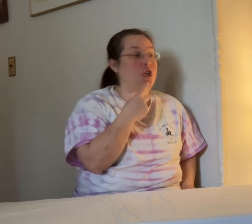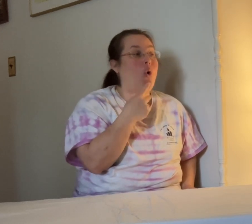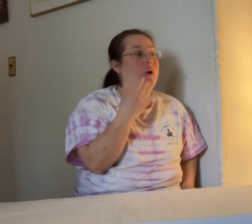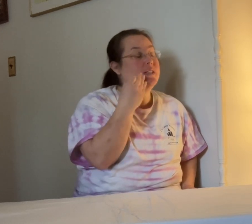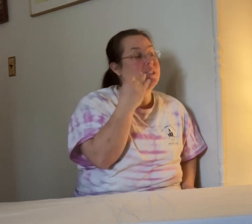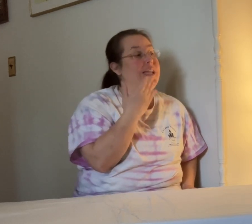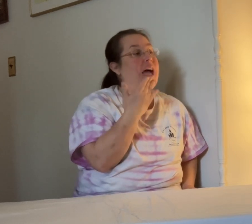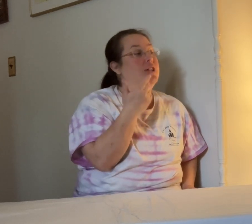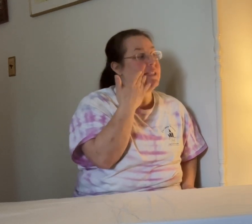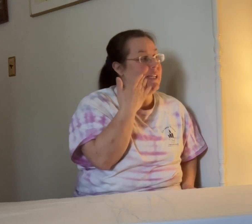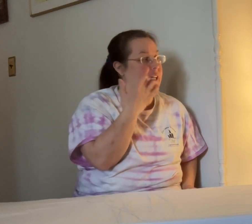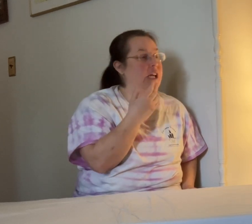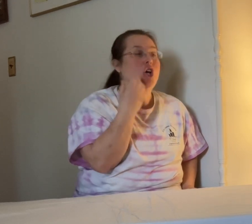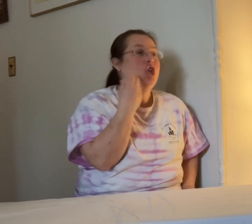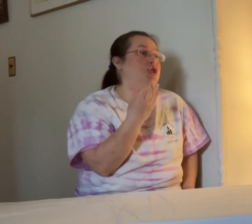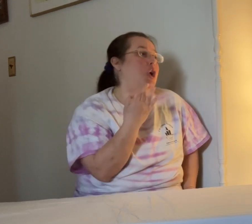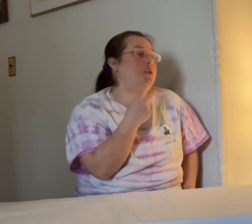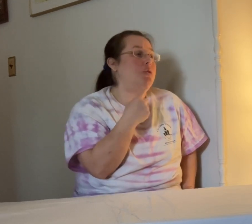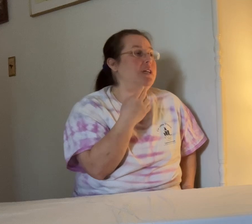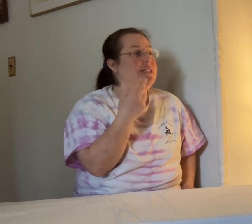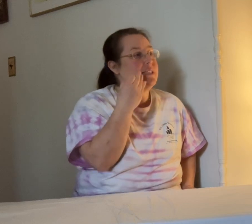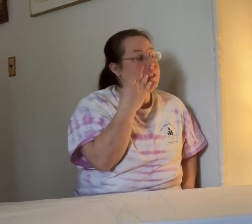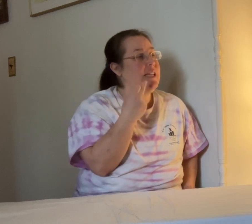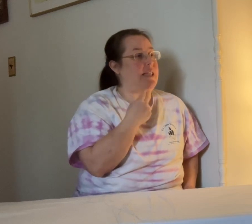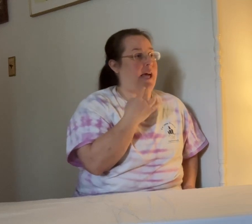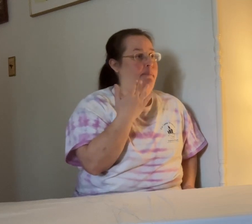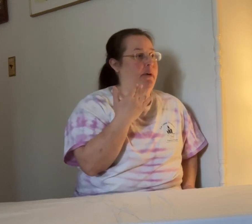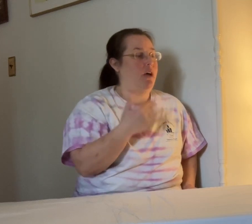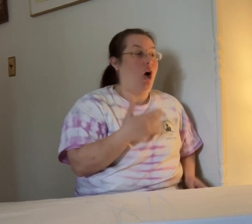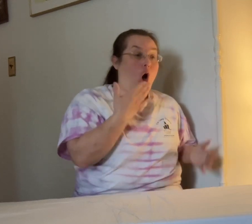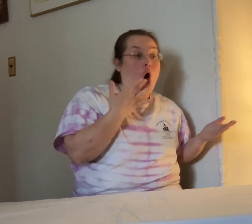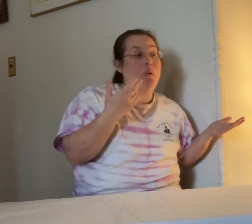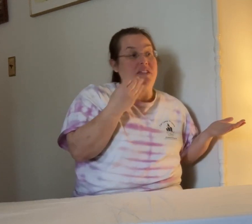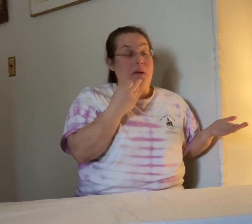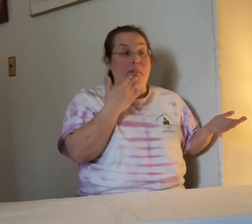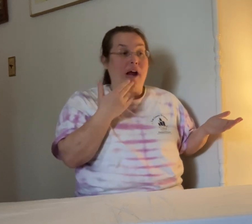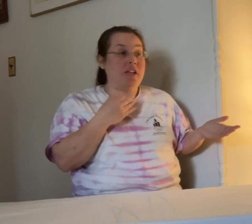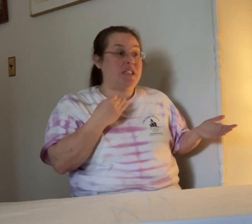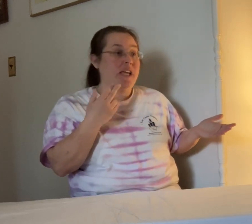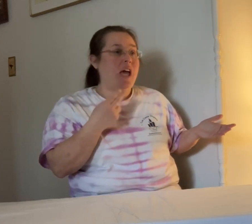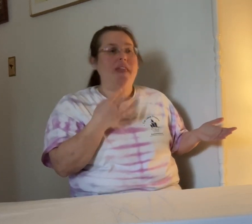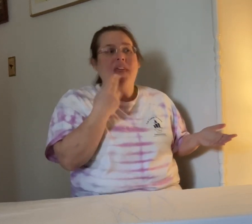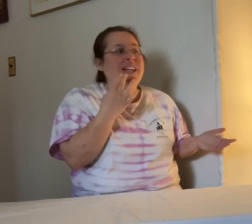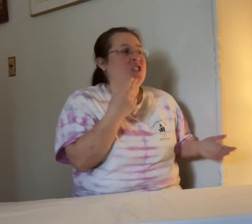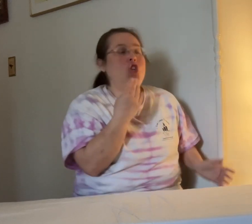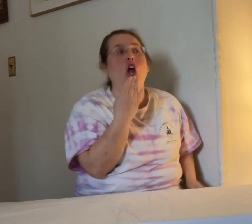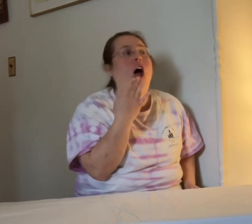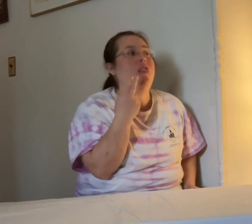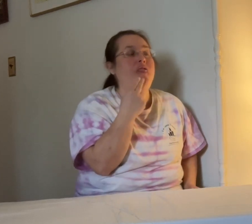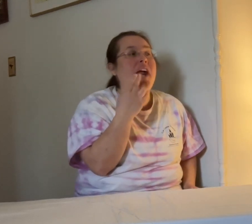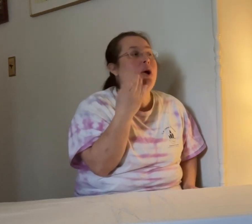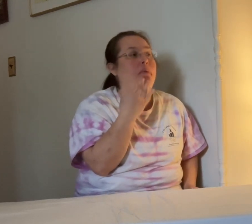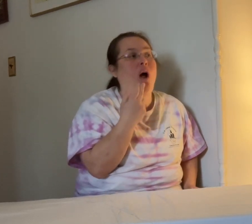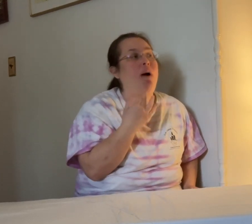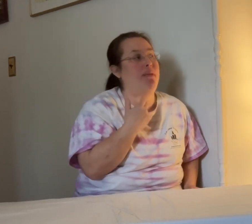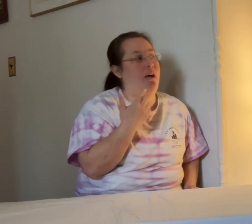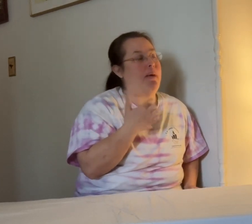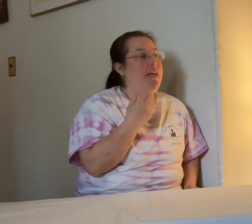your CLT so you can see them? Oh, it's embarrassing? That's not their problem.